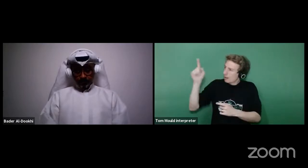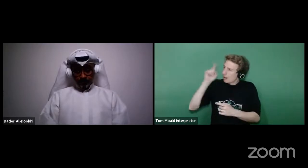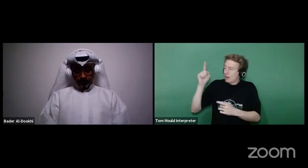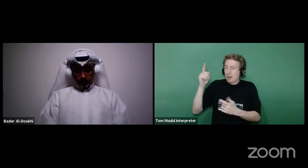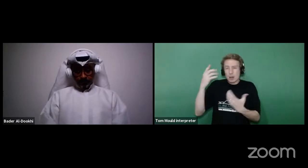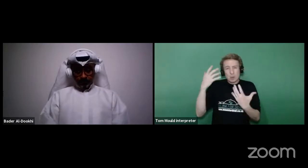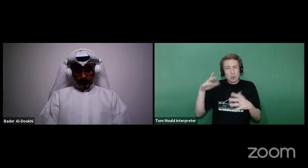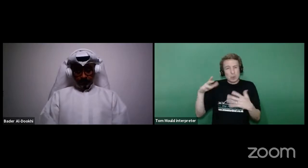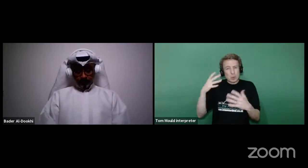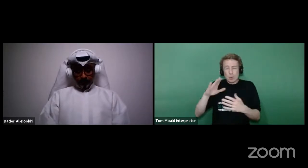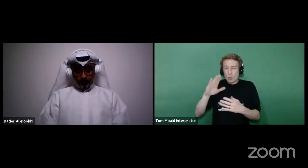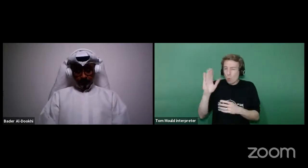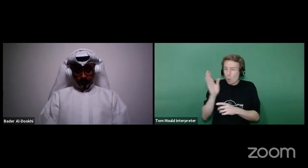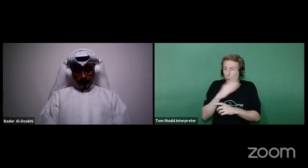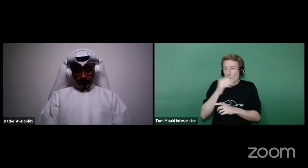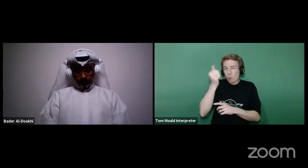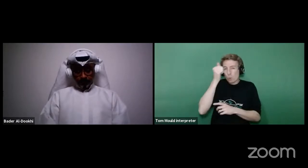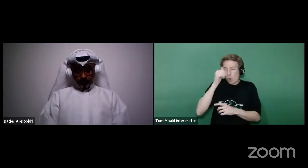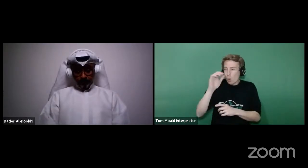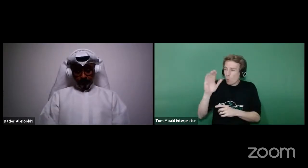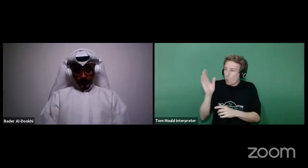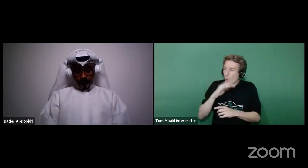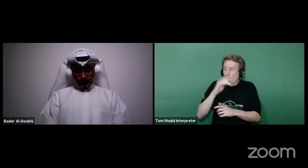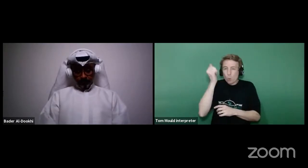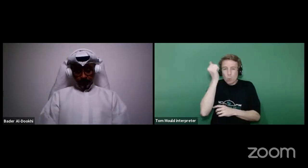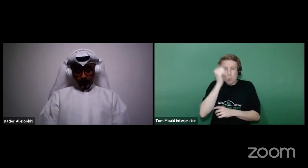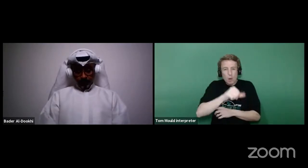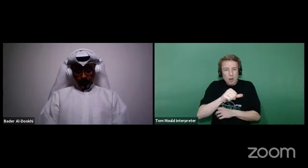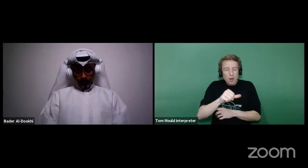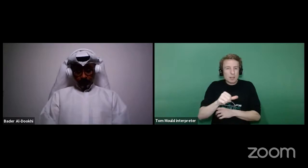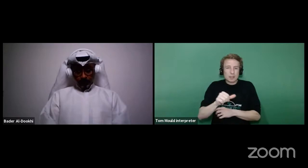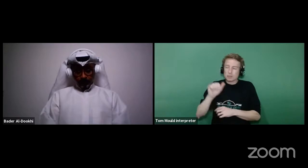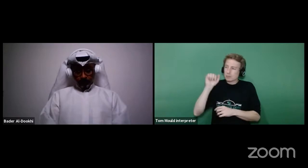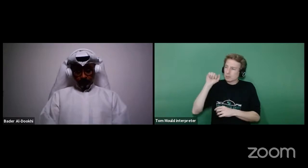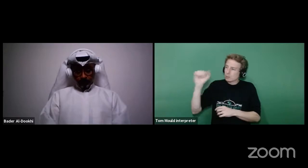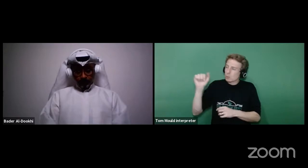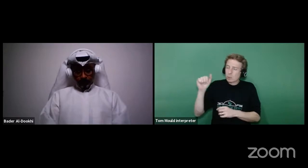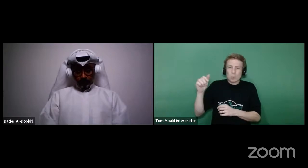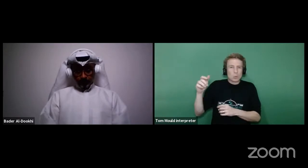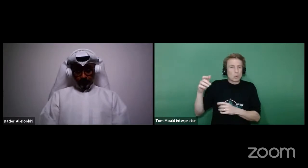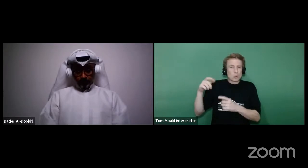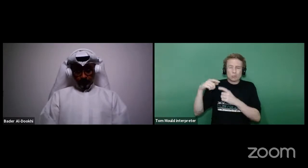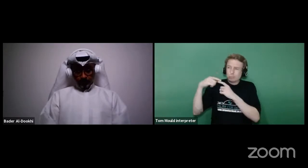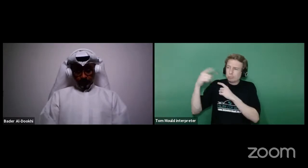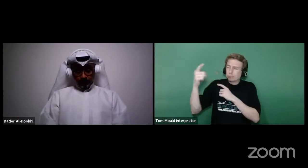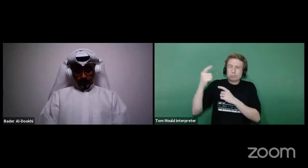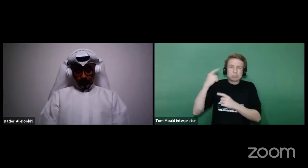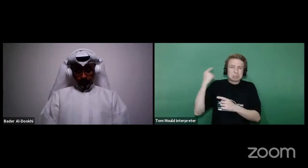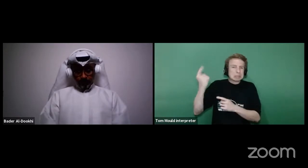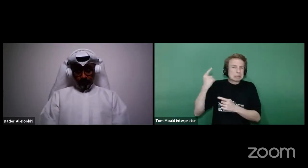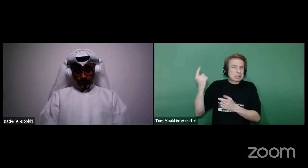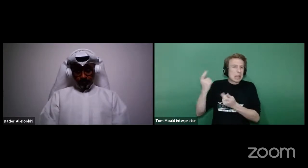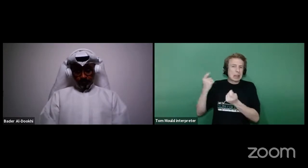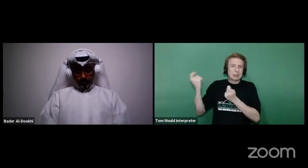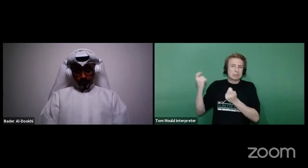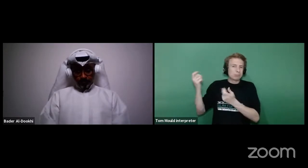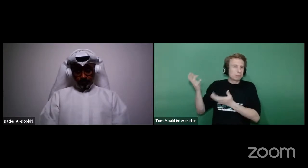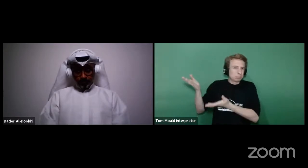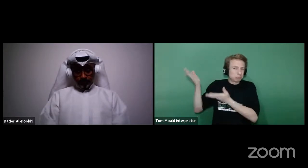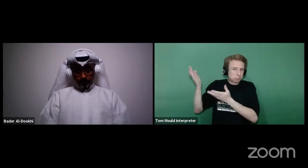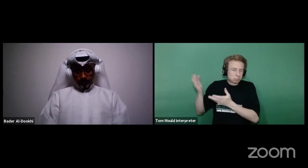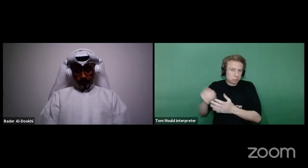all-wise, the all-living, the self-sufficient. And he is the one who